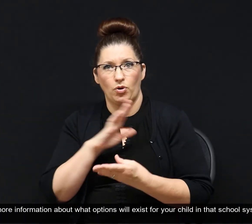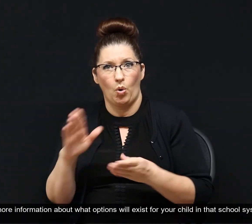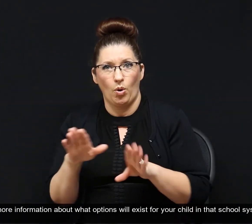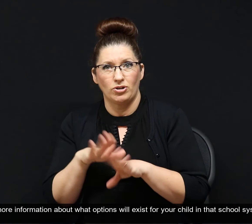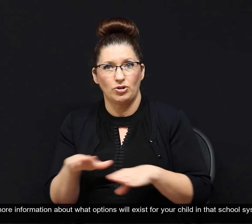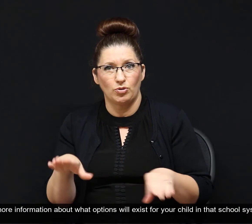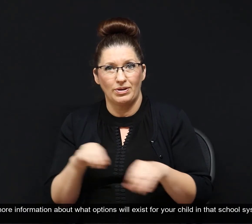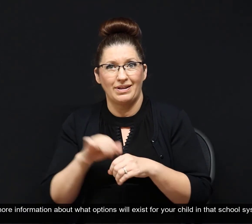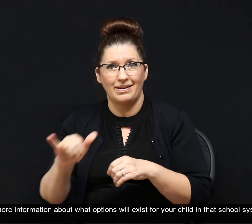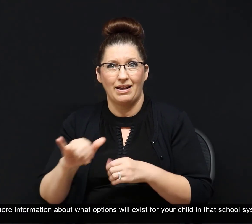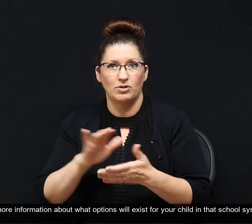fall.